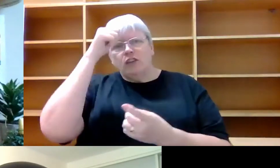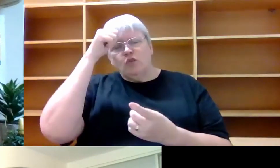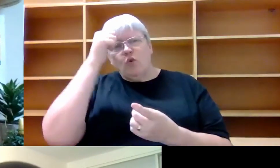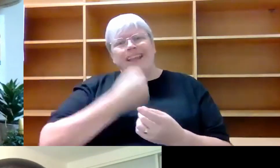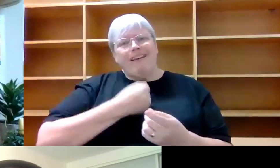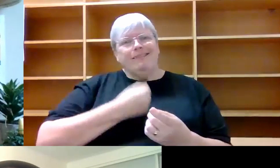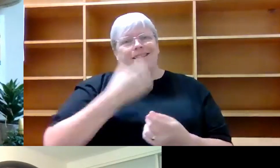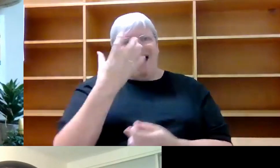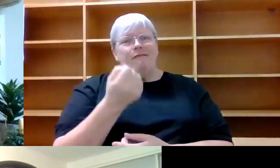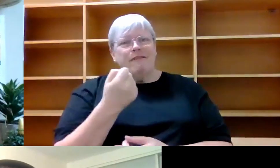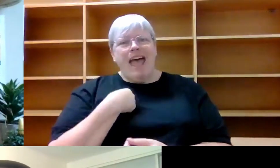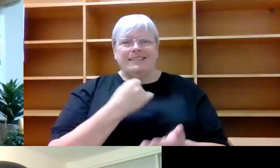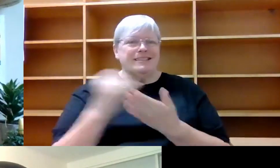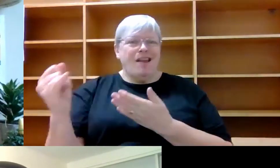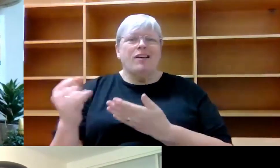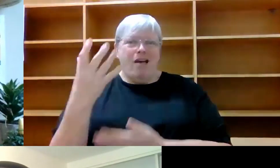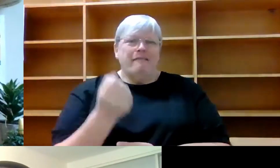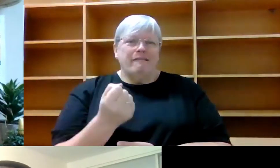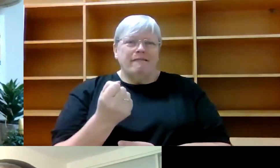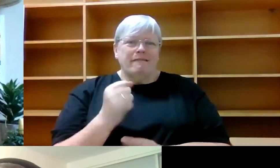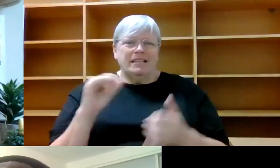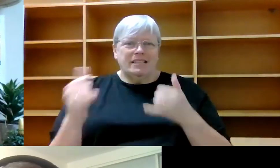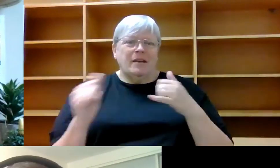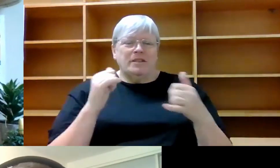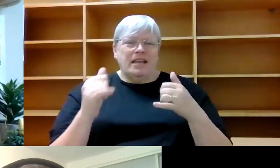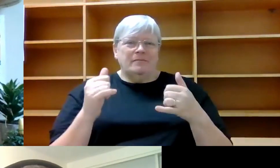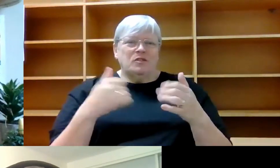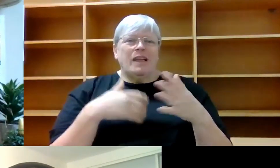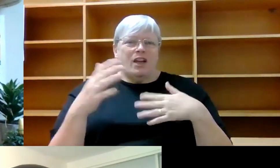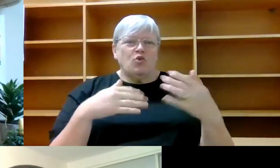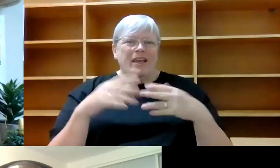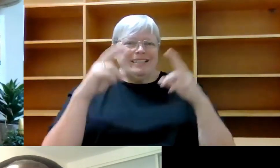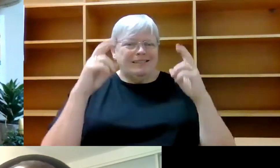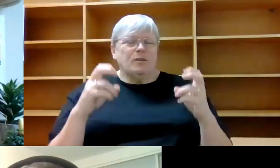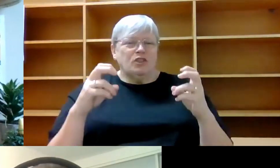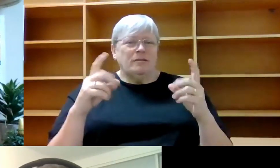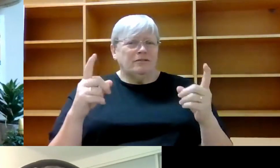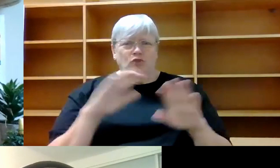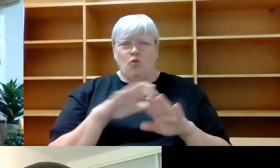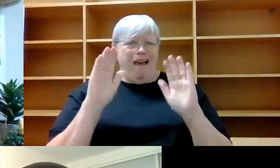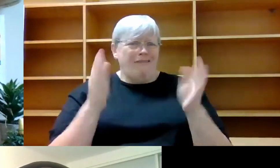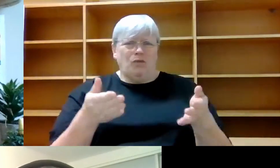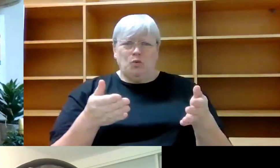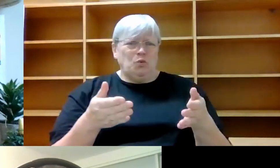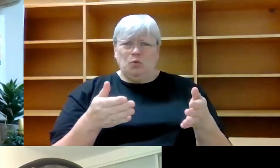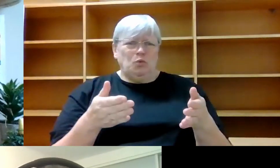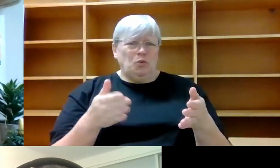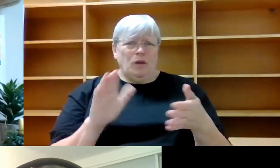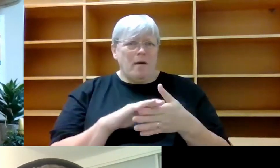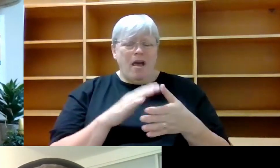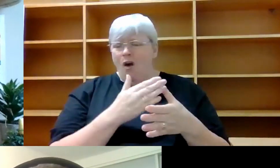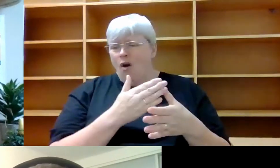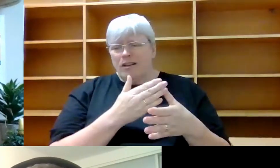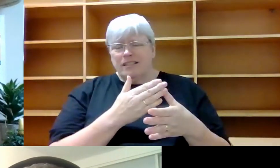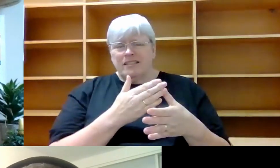there's a denial sometimes when we address this subject, but there's no need to be, because you